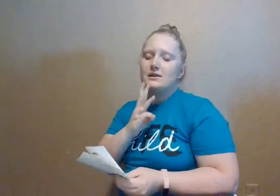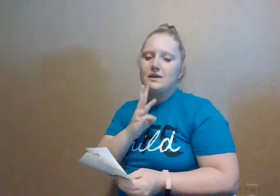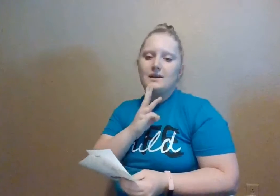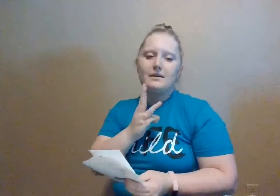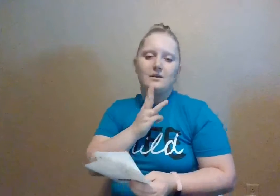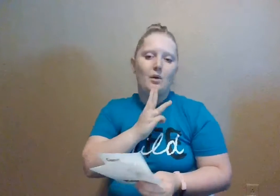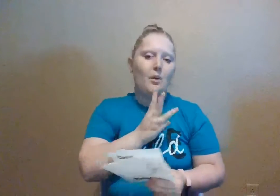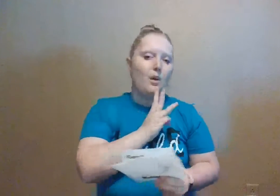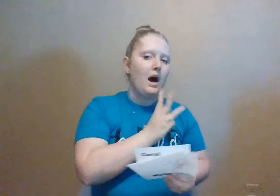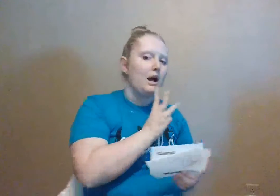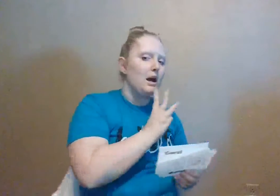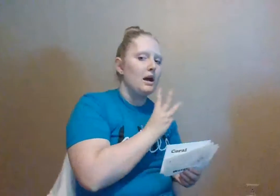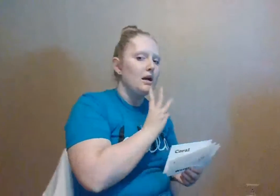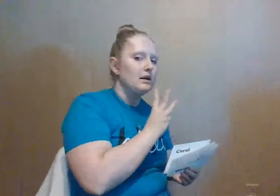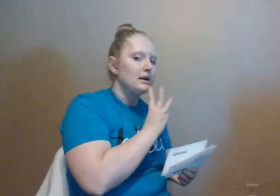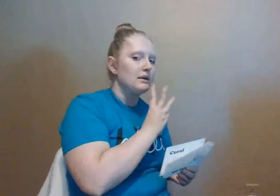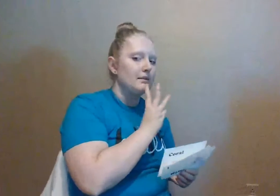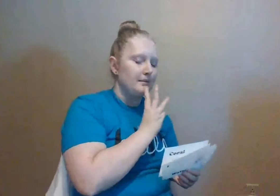chin. Water.